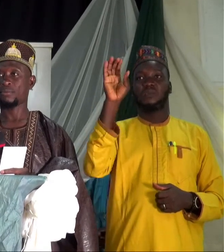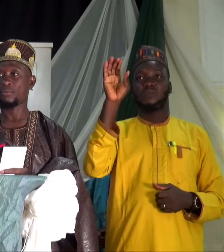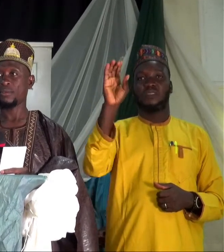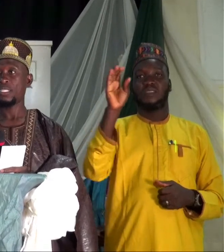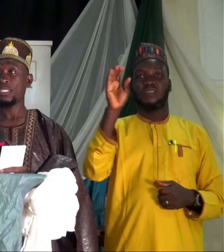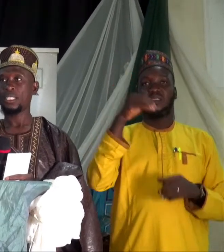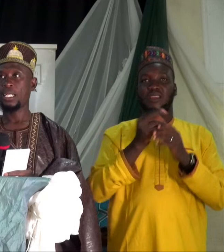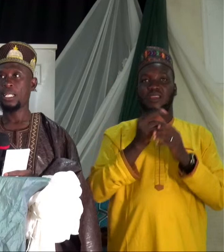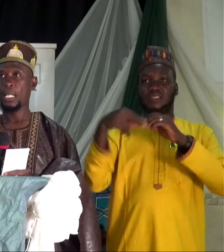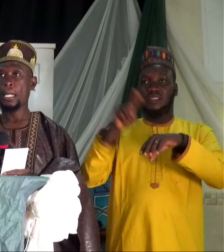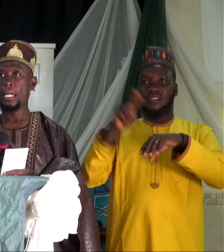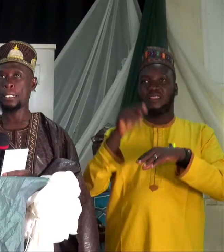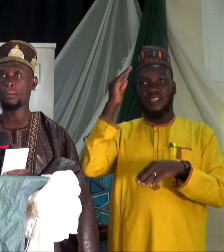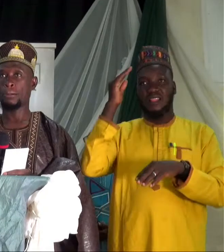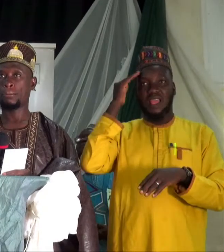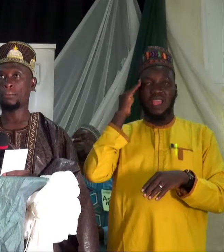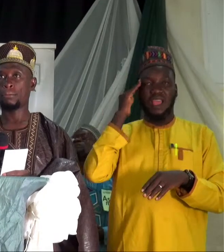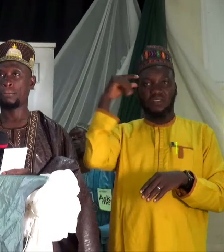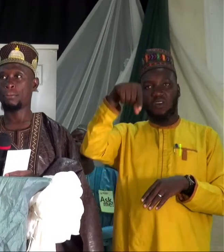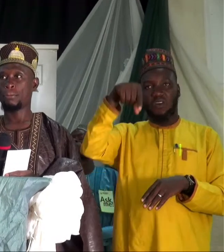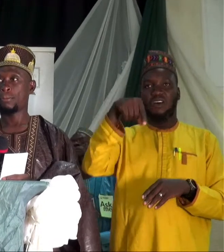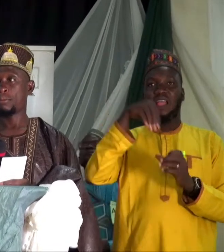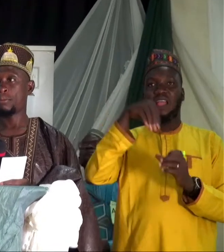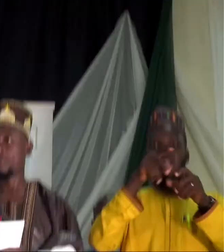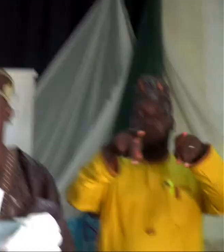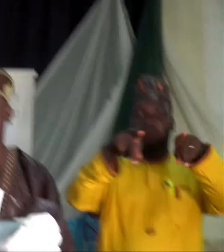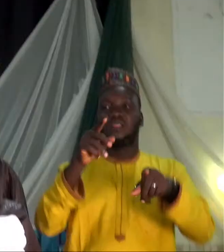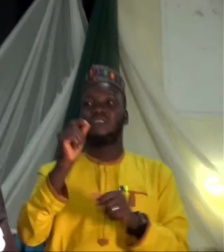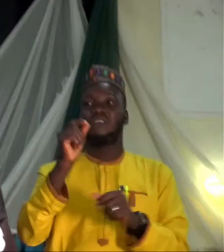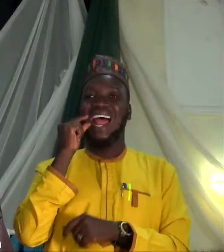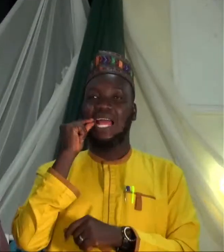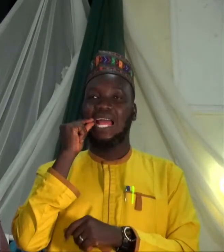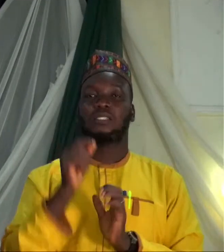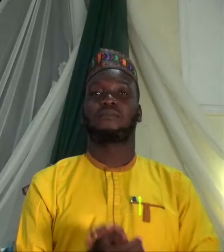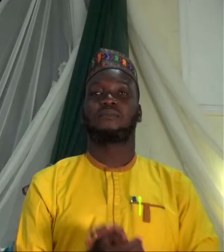International Headquarters in person of Alhaj